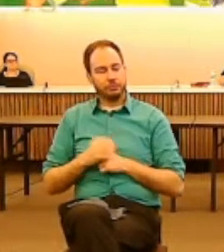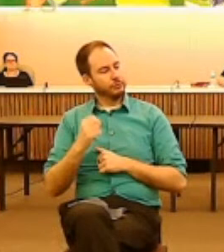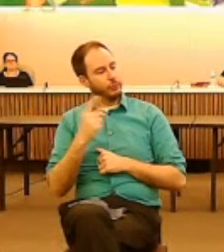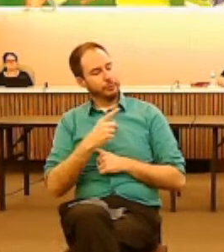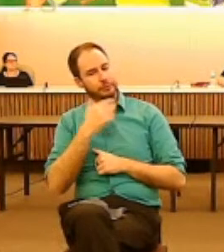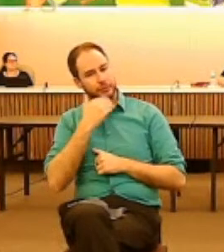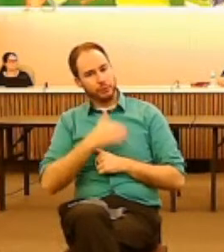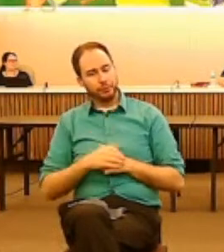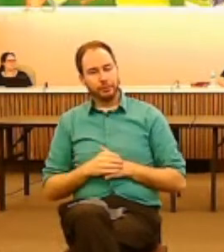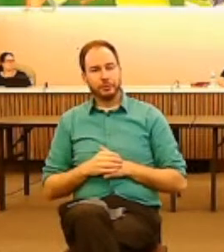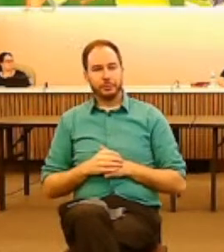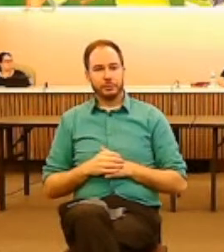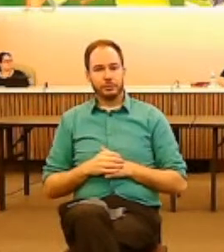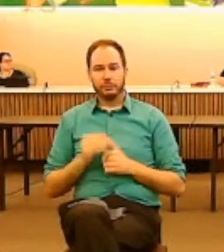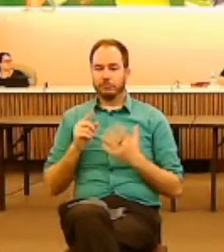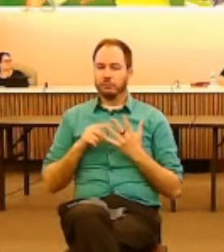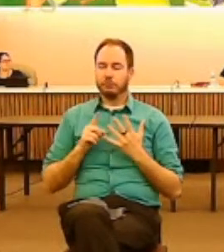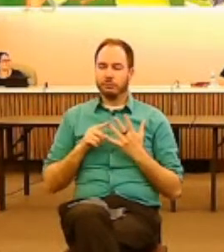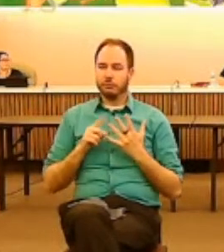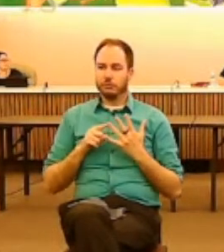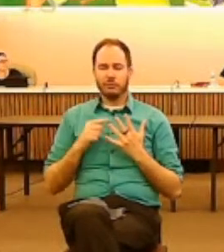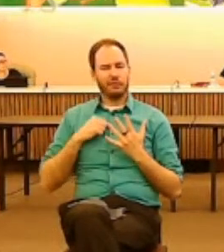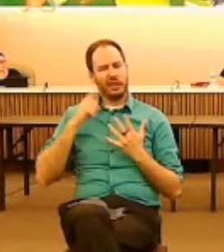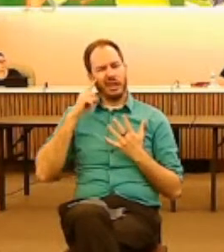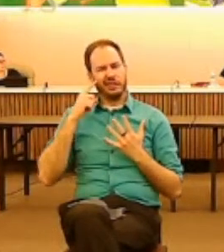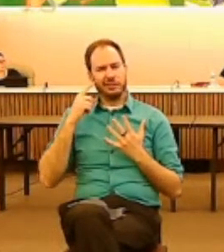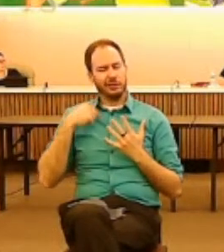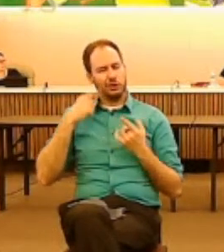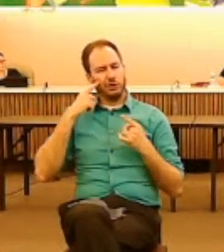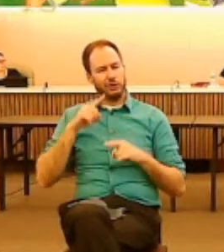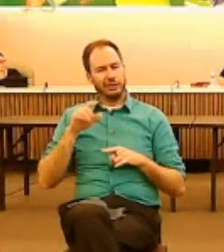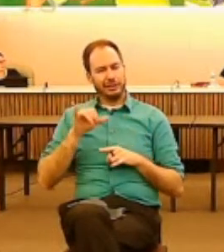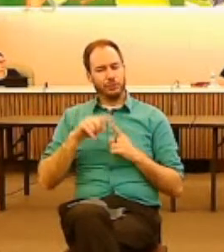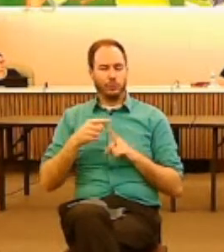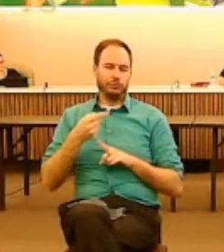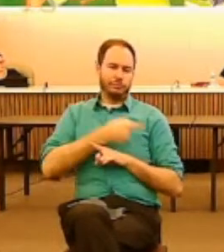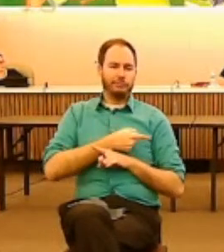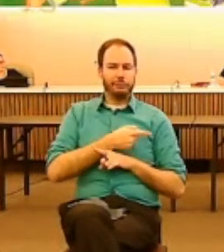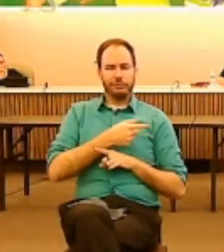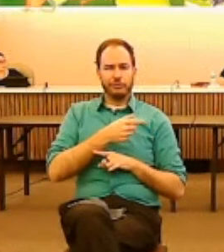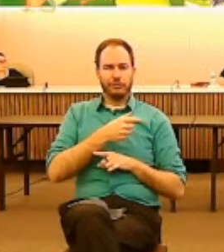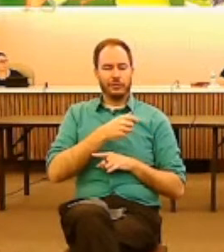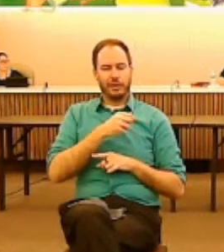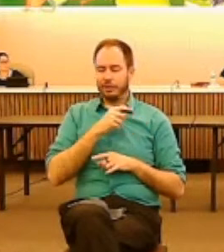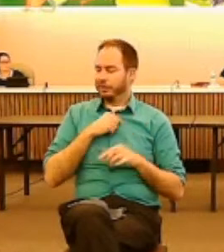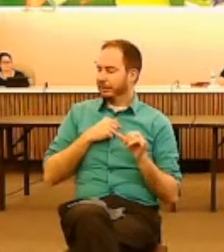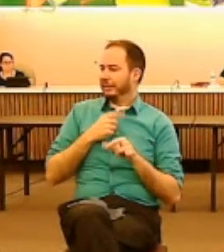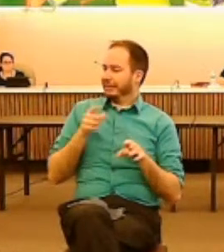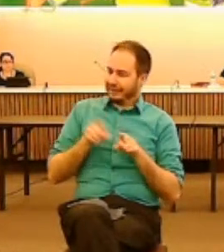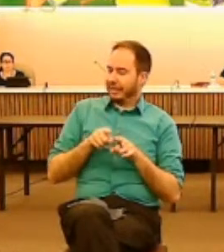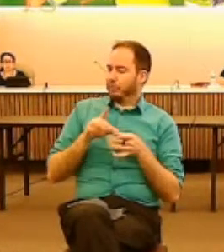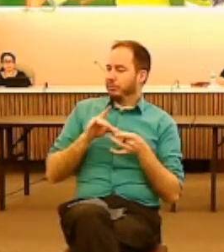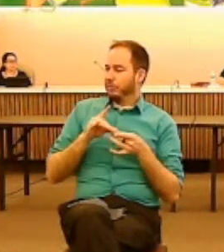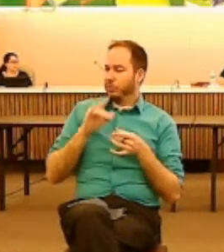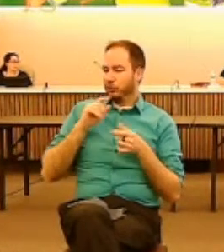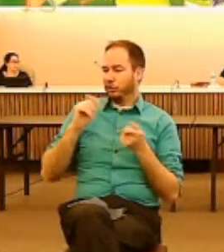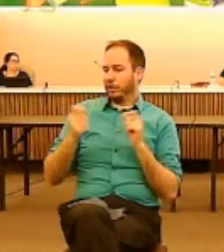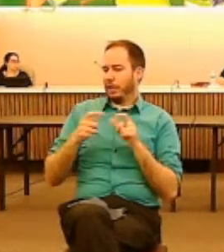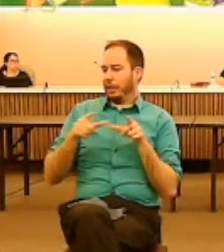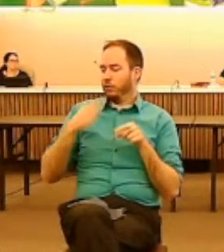Okay. I think we can say the same thing that we did for the other special use Correct. permit to be sold. Yep.